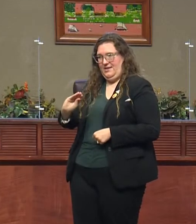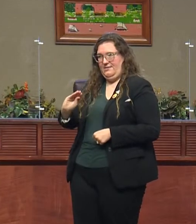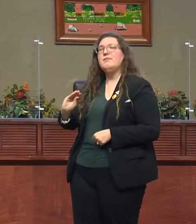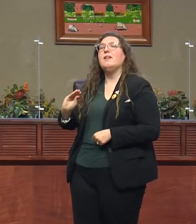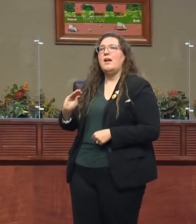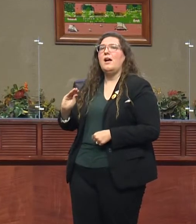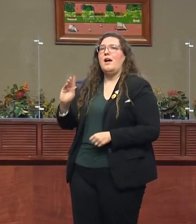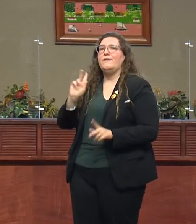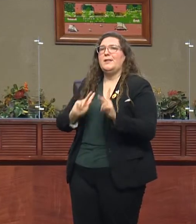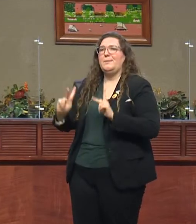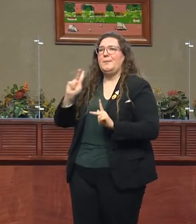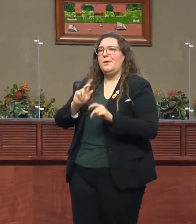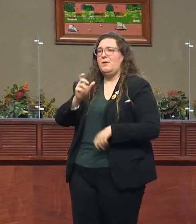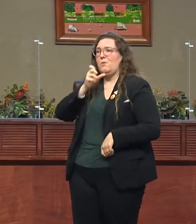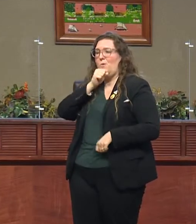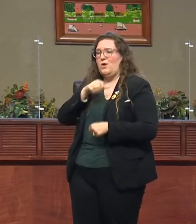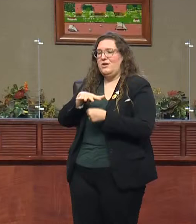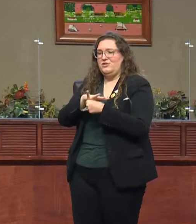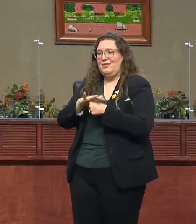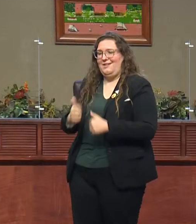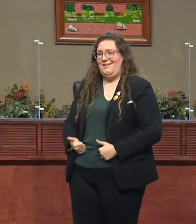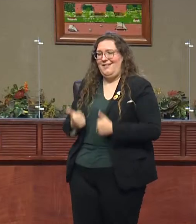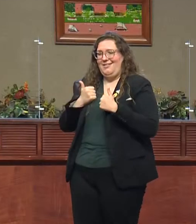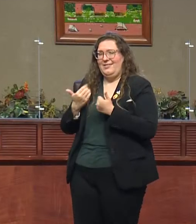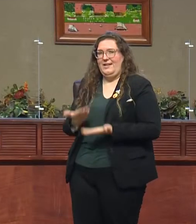to answer. Thank you.